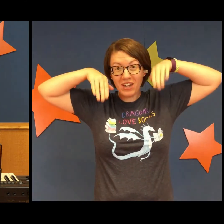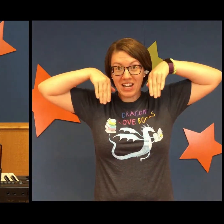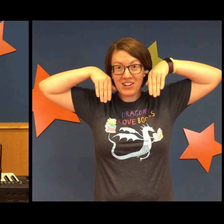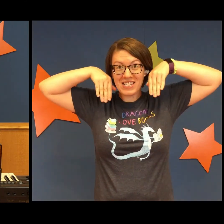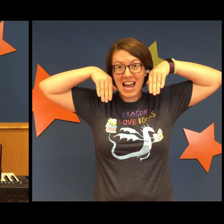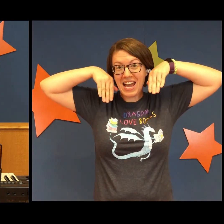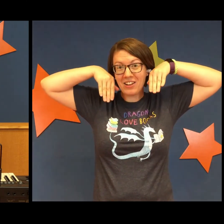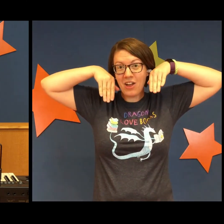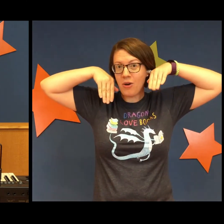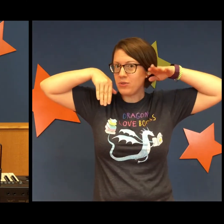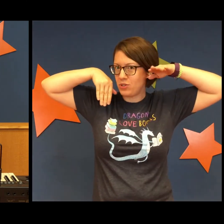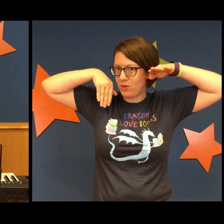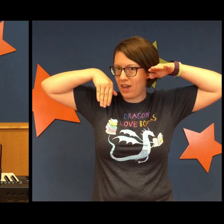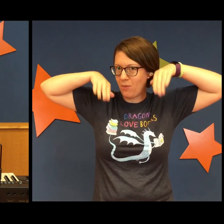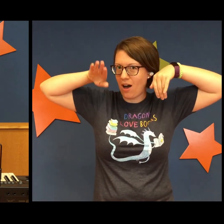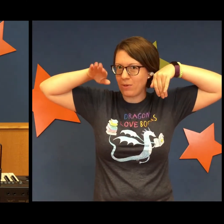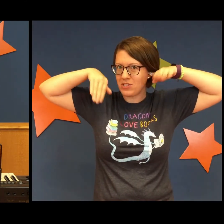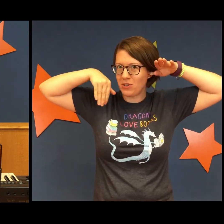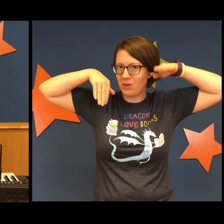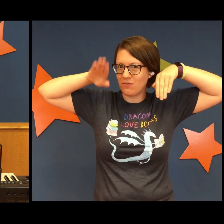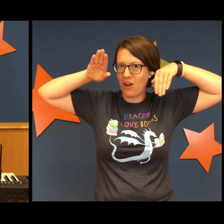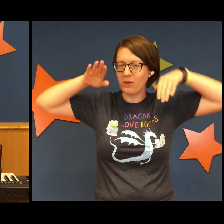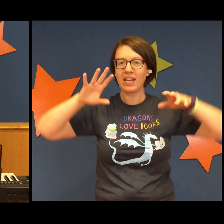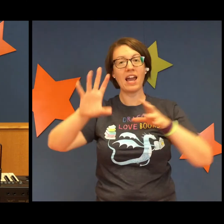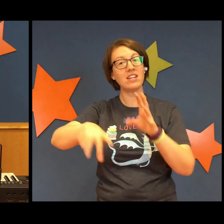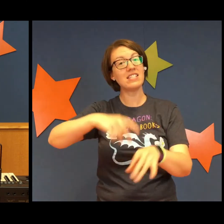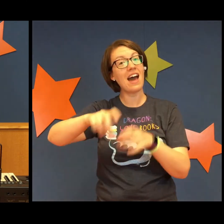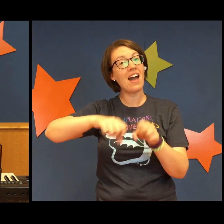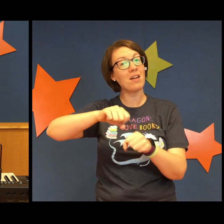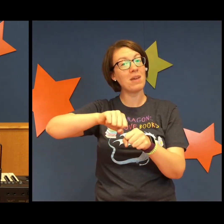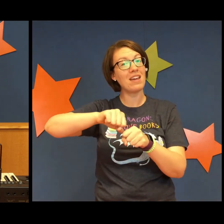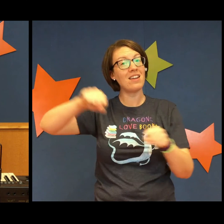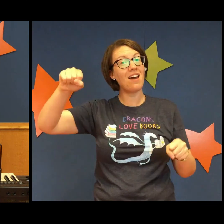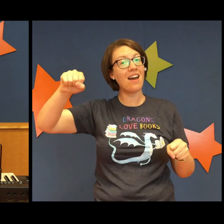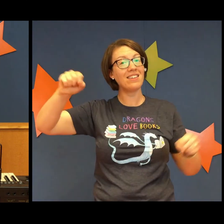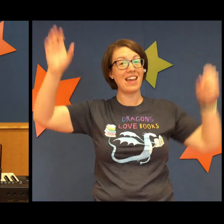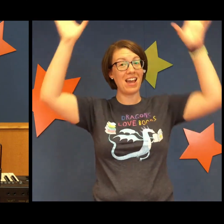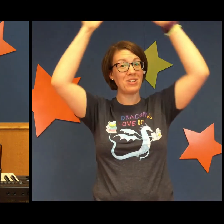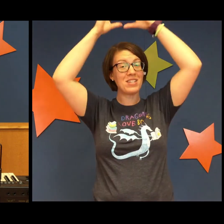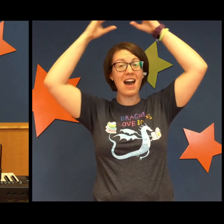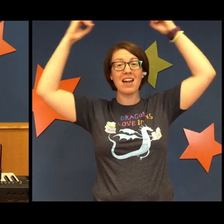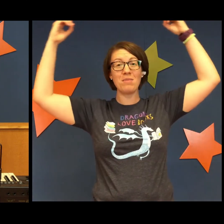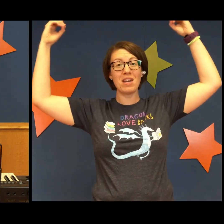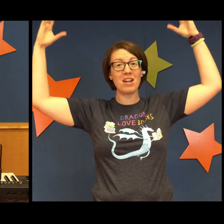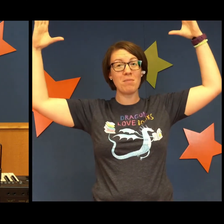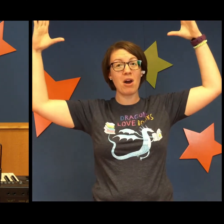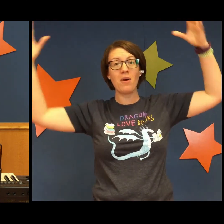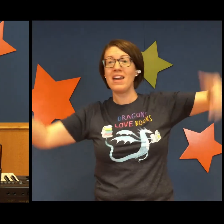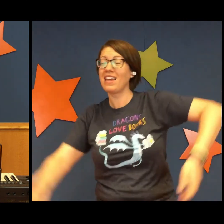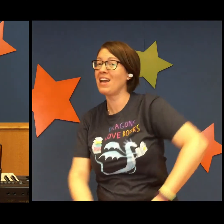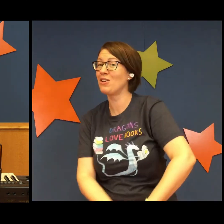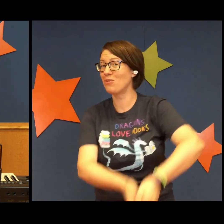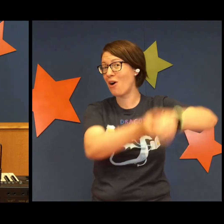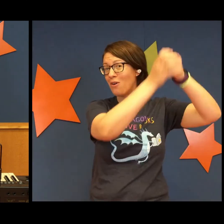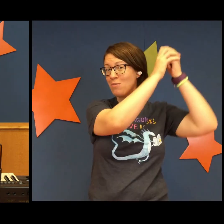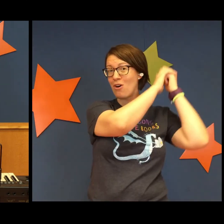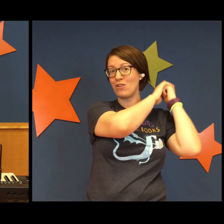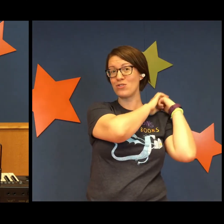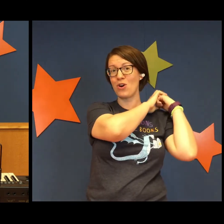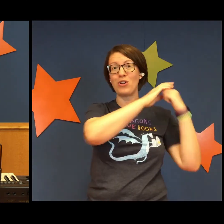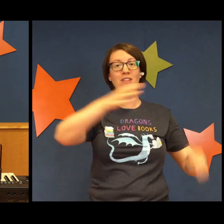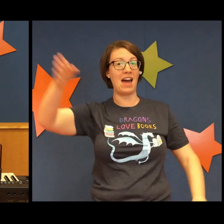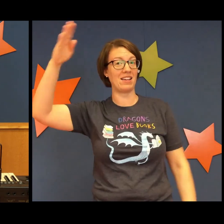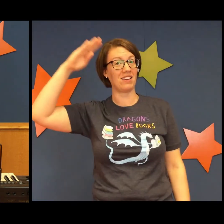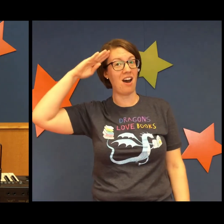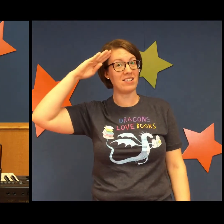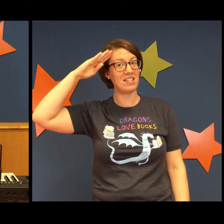Do your ears hang low? Do they wobble to and fro? Can you tie 'em in a knot? Can you tie 'em in a bow? Can you throw 'em over